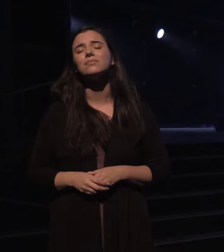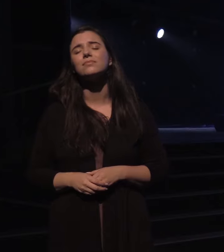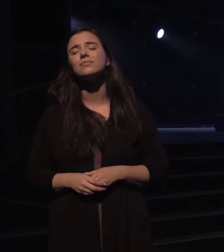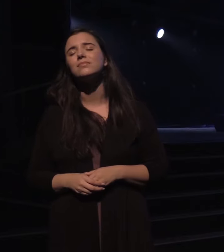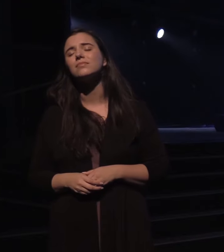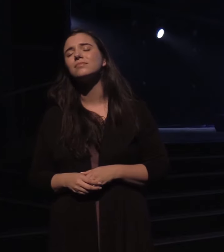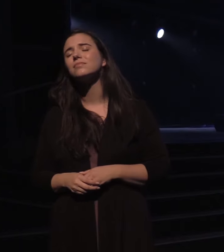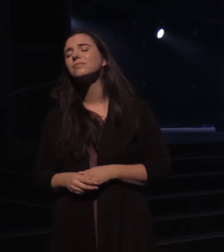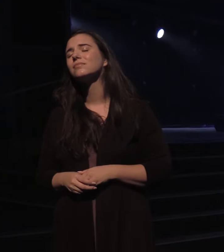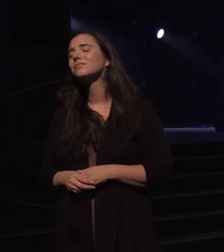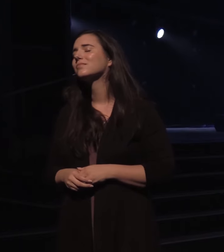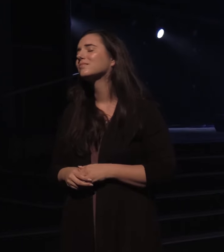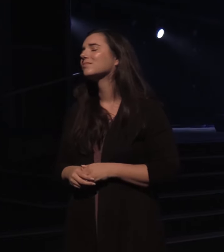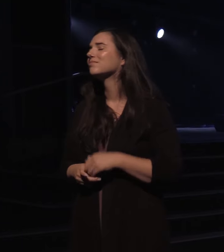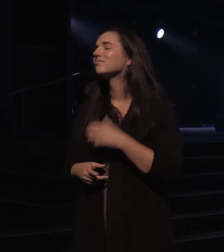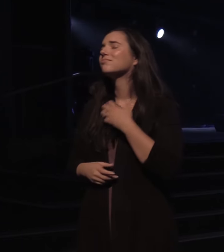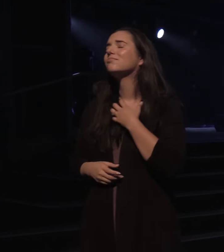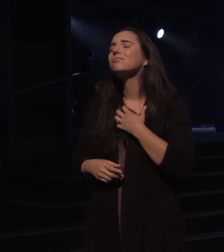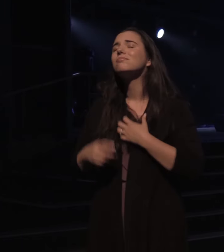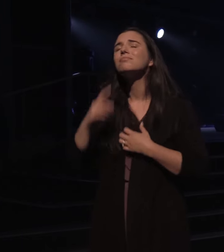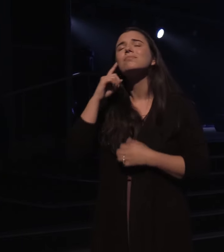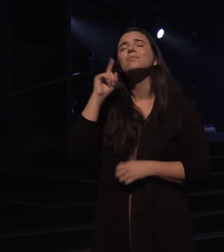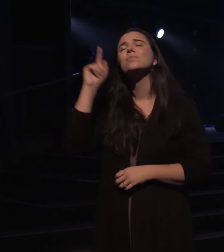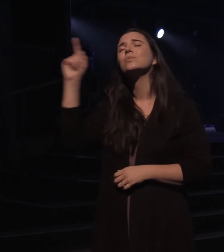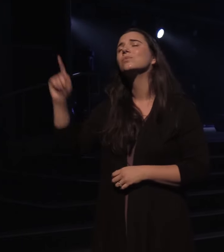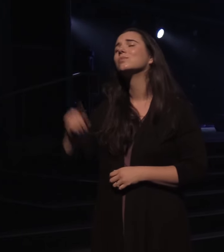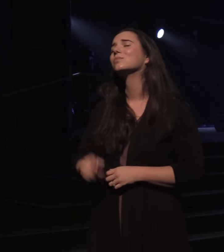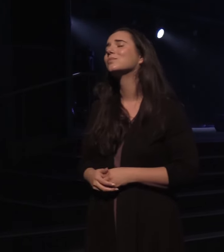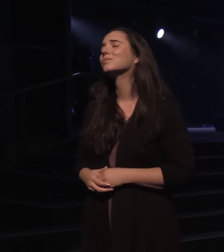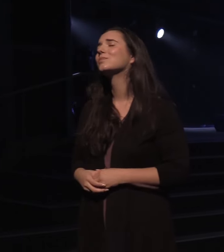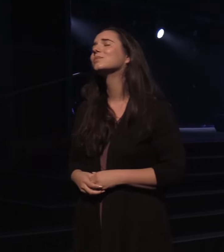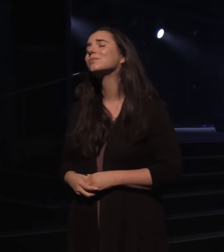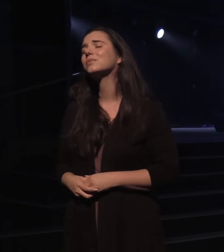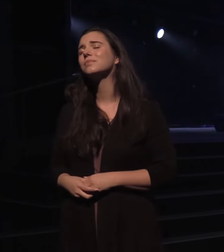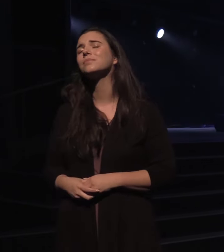you. We're desperate for you, God.